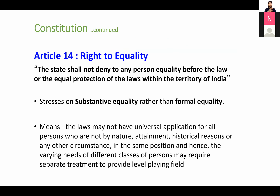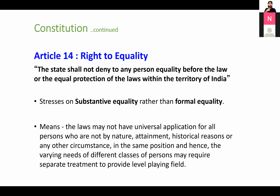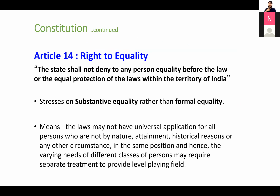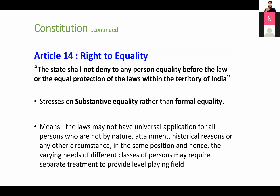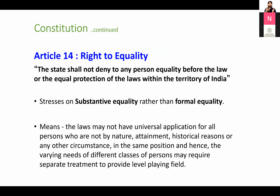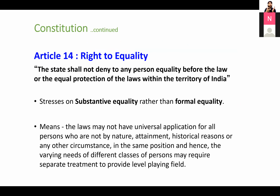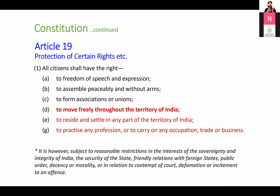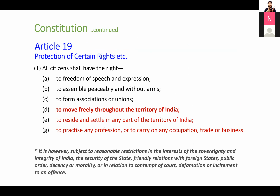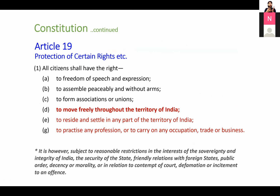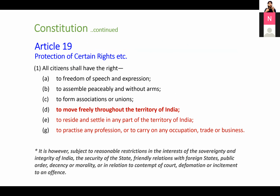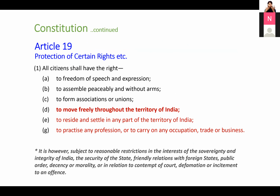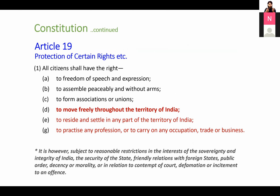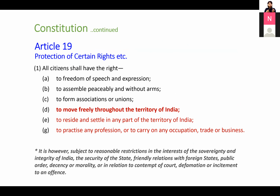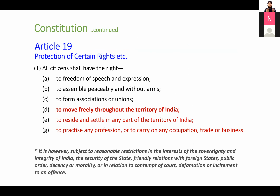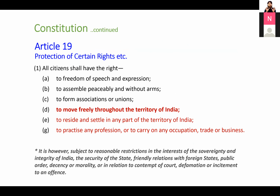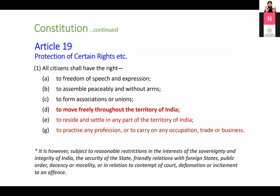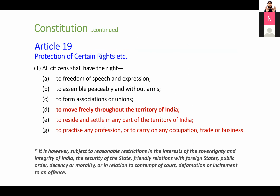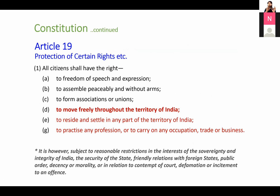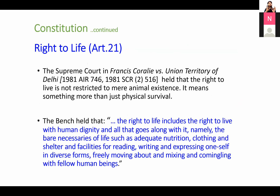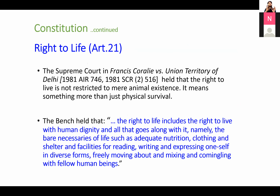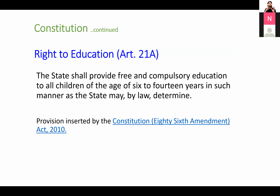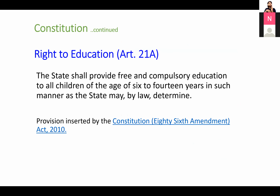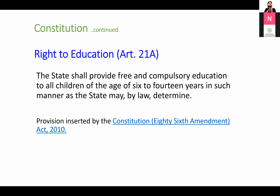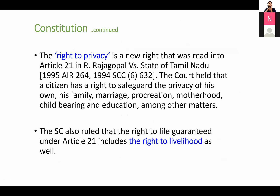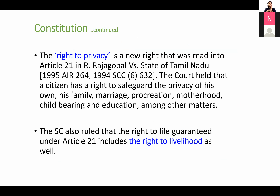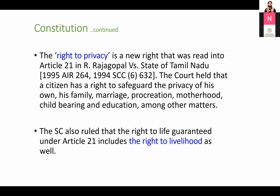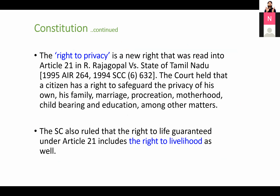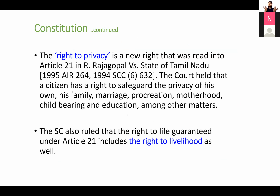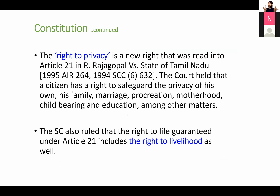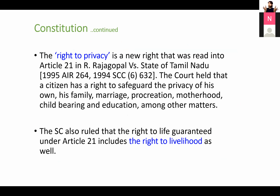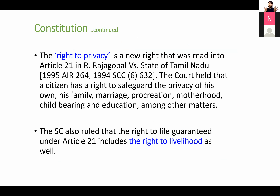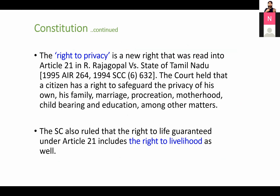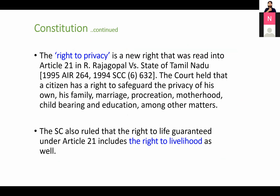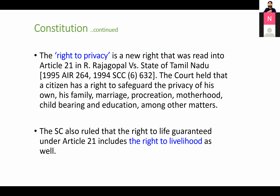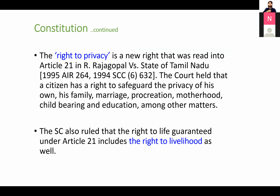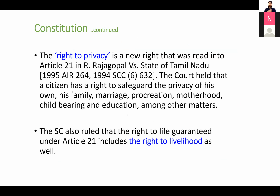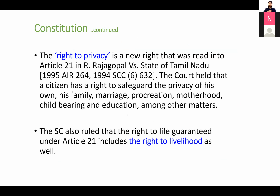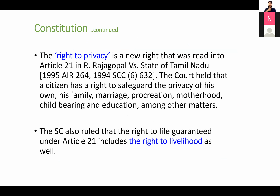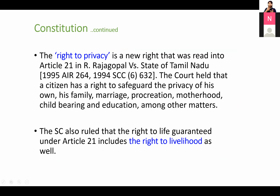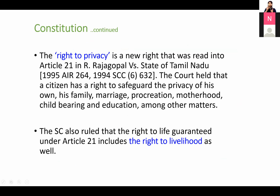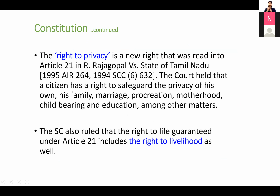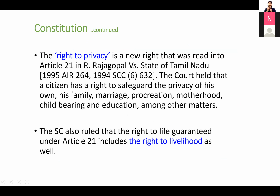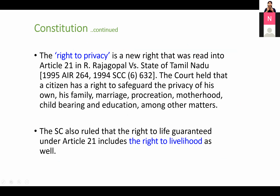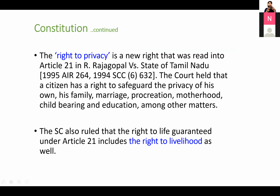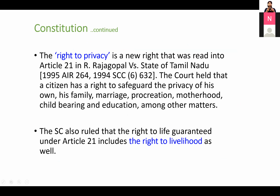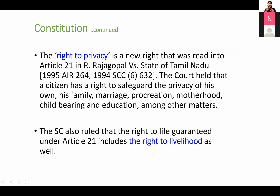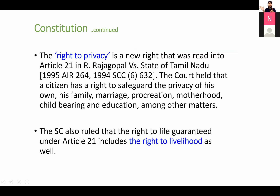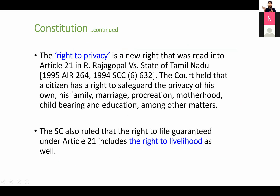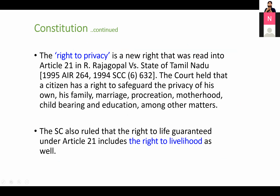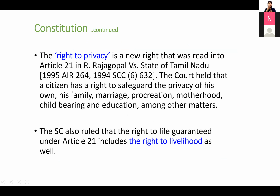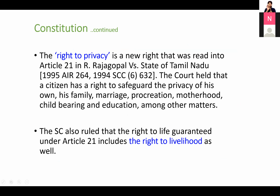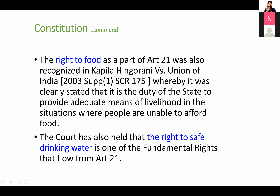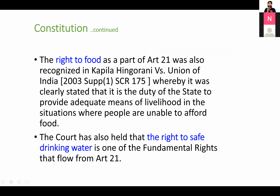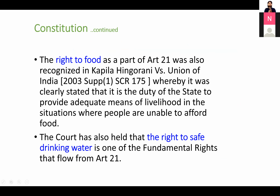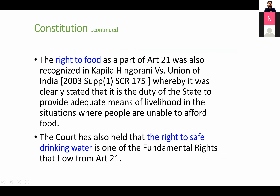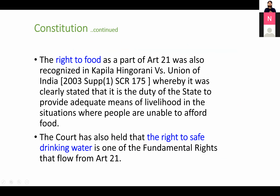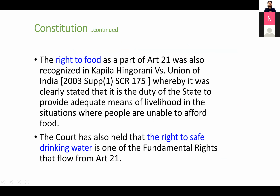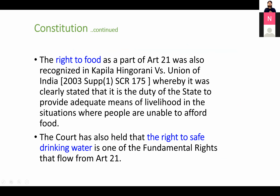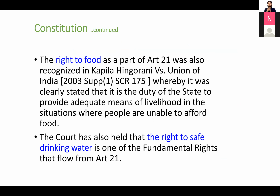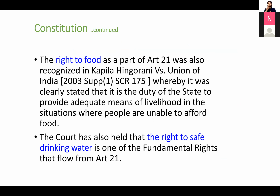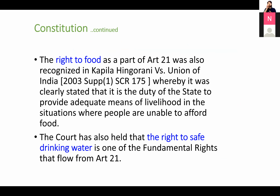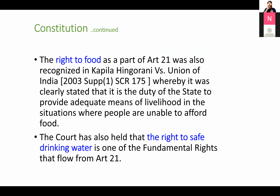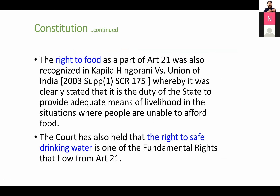I'm so sorry for all this. No issues, sir. I'm back to the slide. So I was perhaps